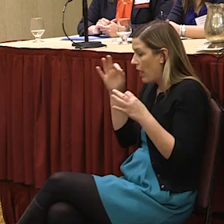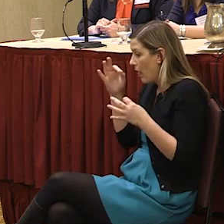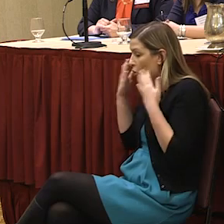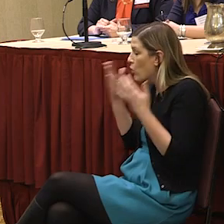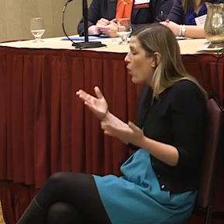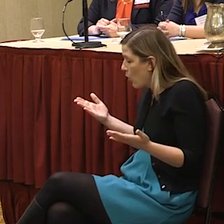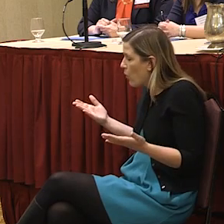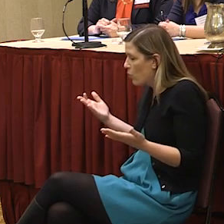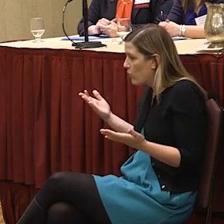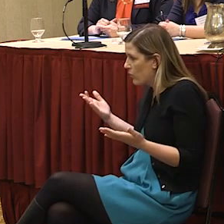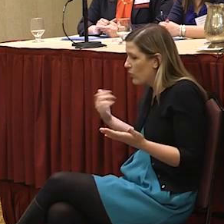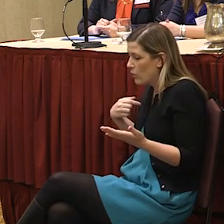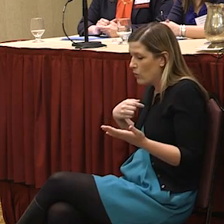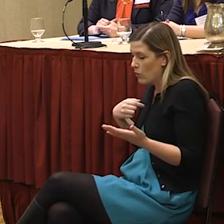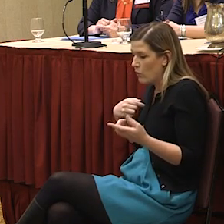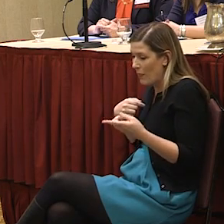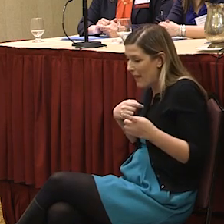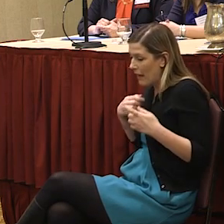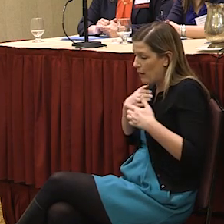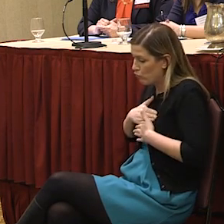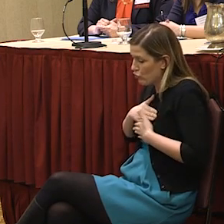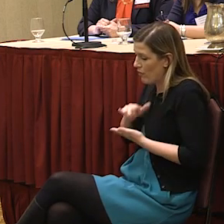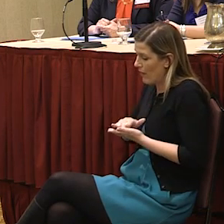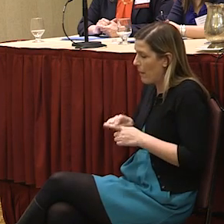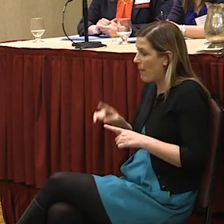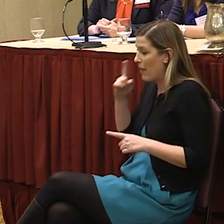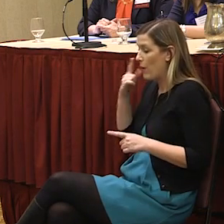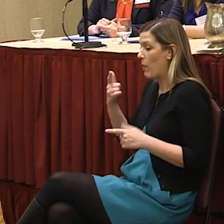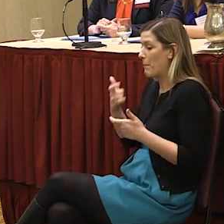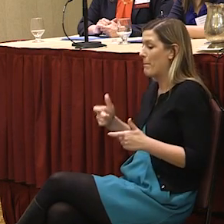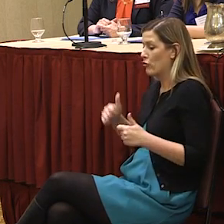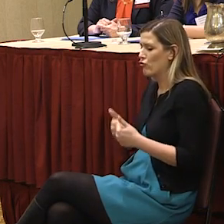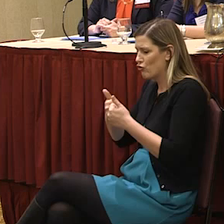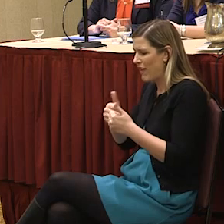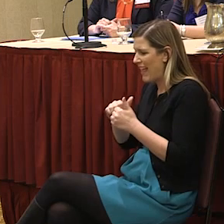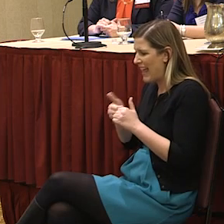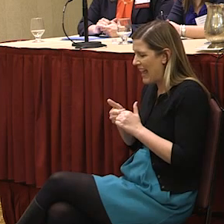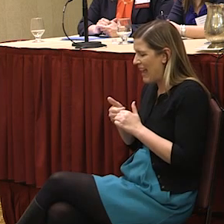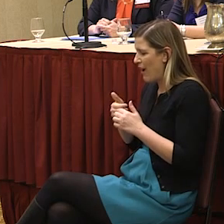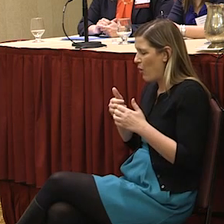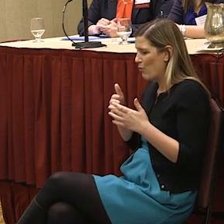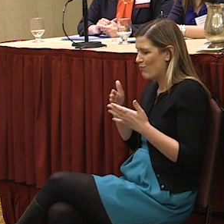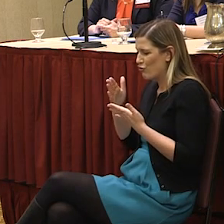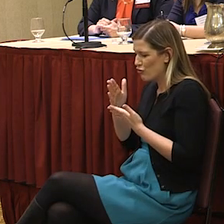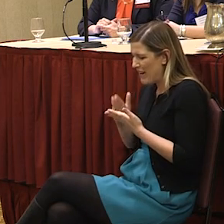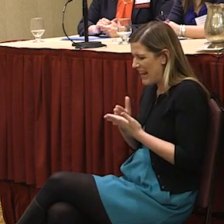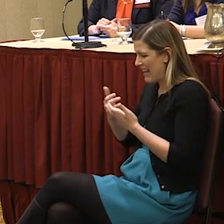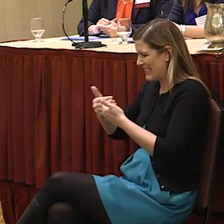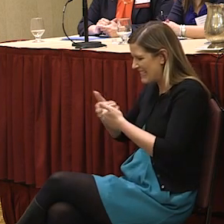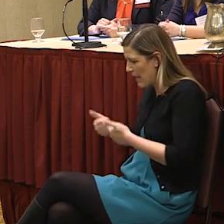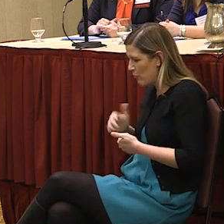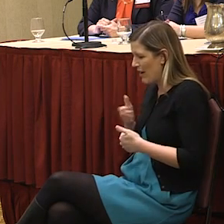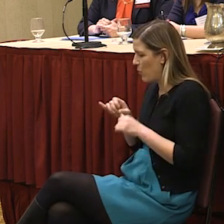it. And they are very appreciative. But I think one of the biggest challenges is how fractured our system is in terms